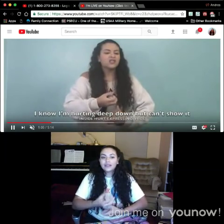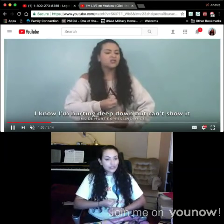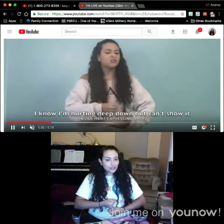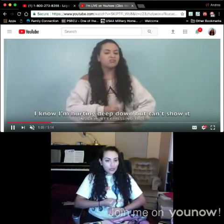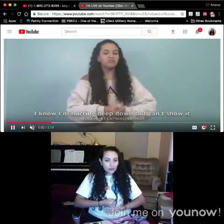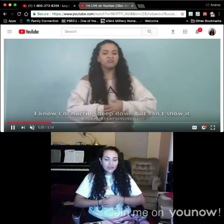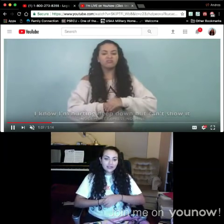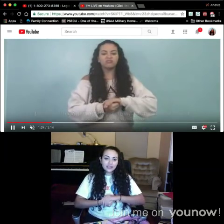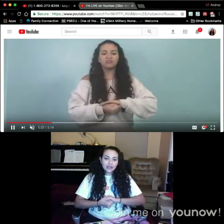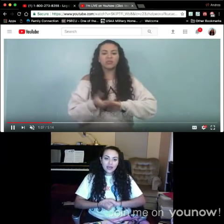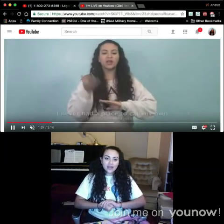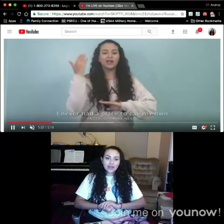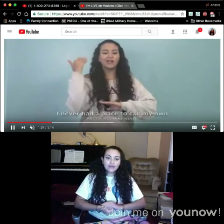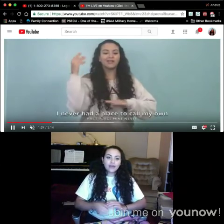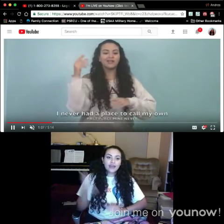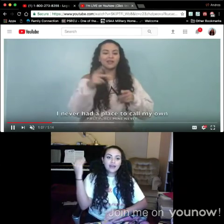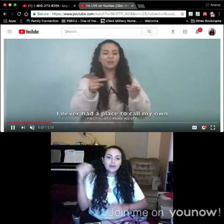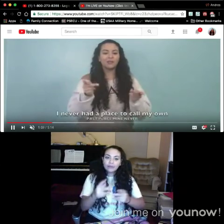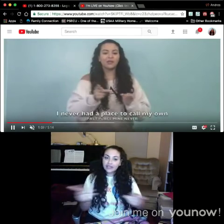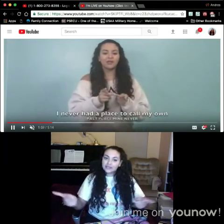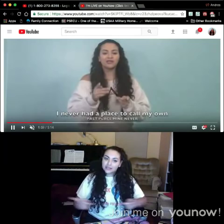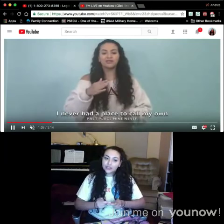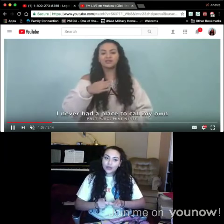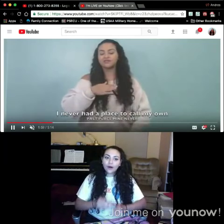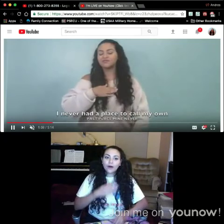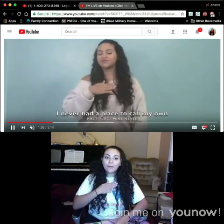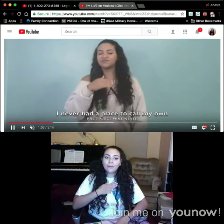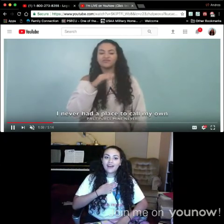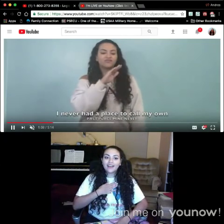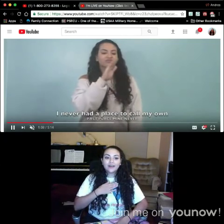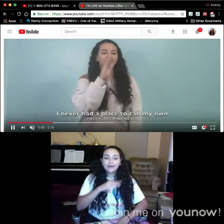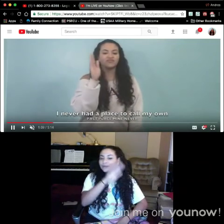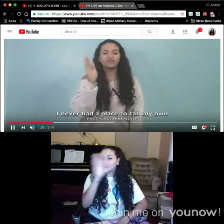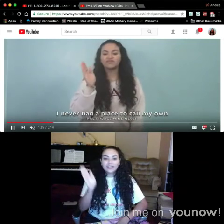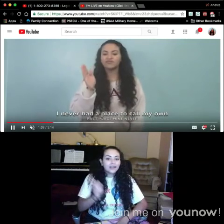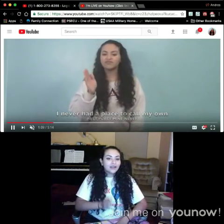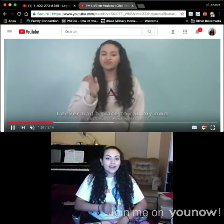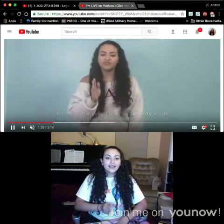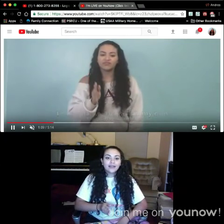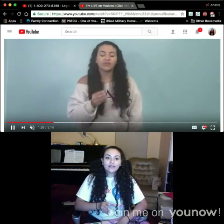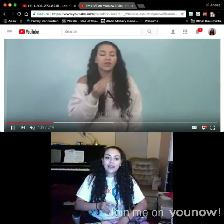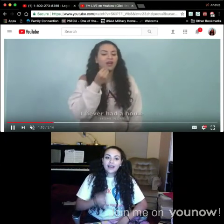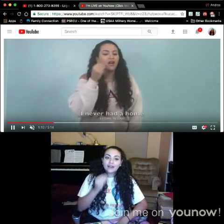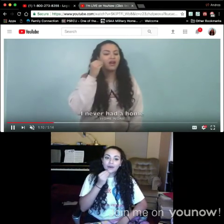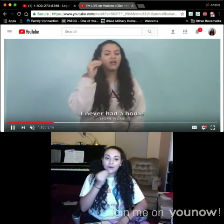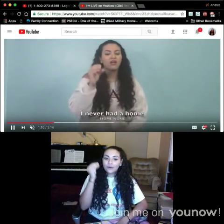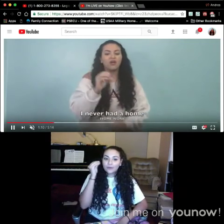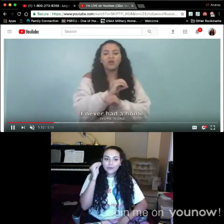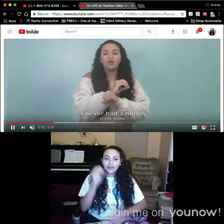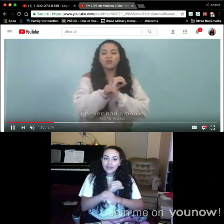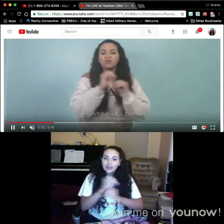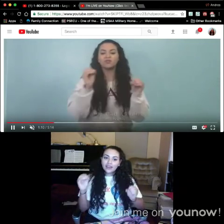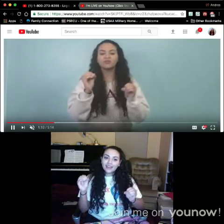can't show it. I never had a place to call my own. I never had a